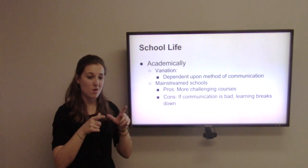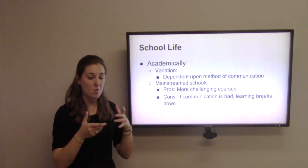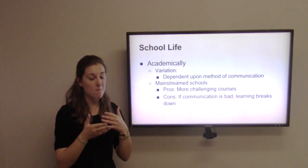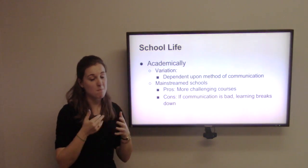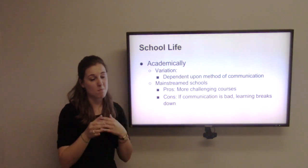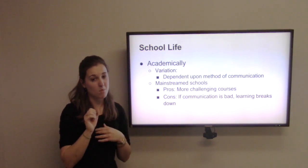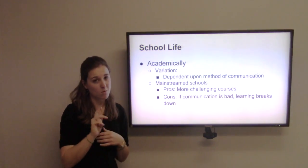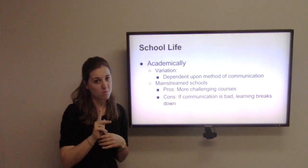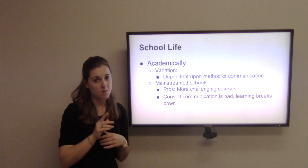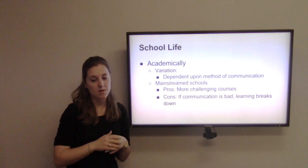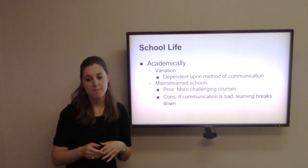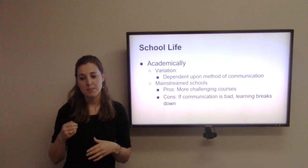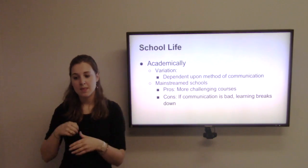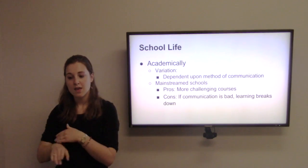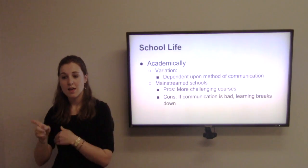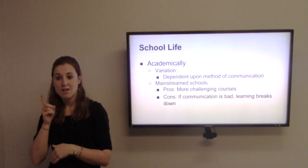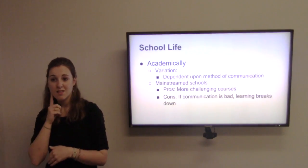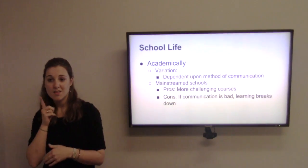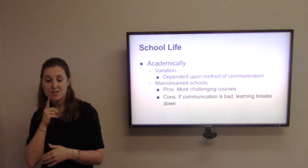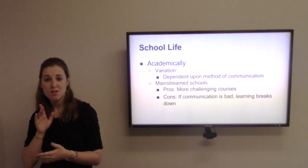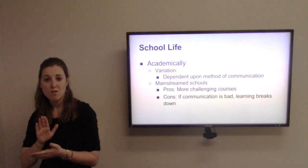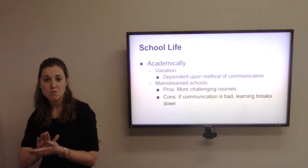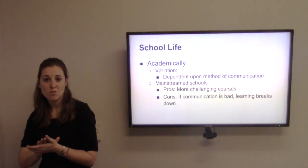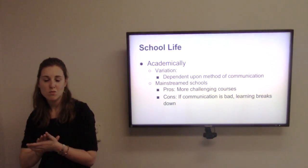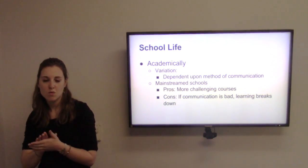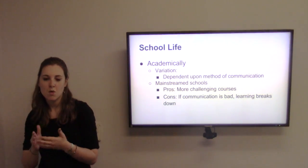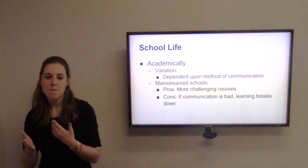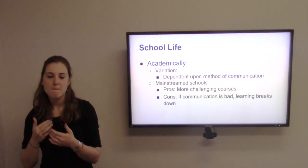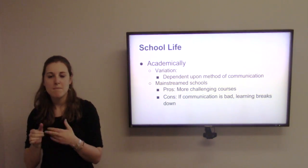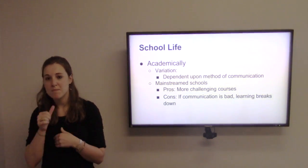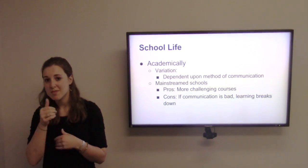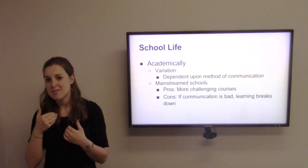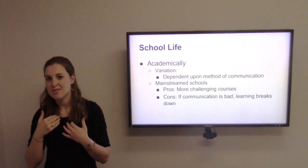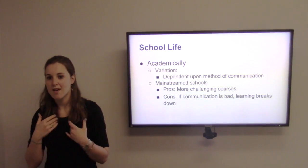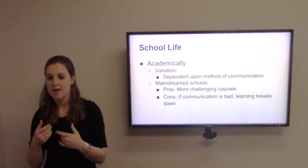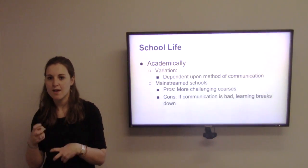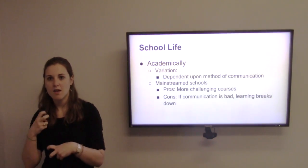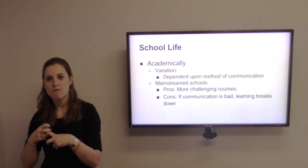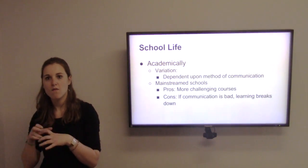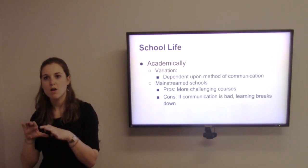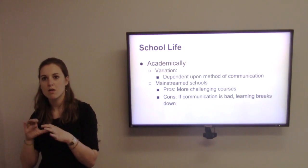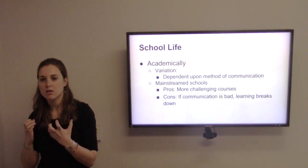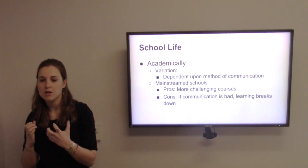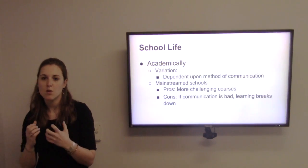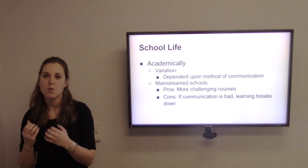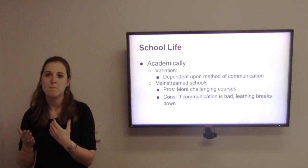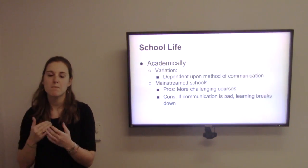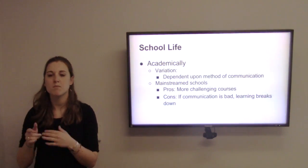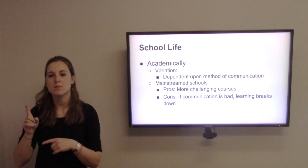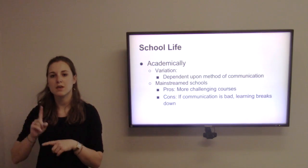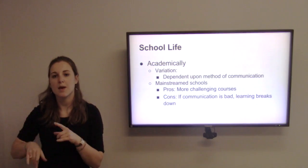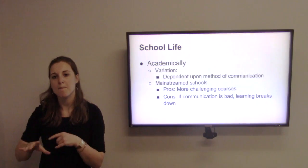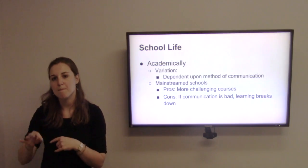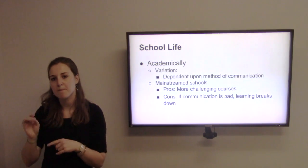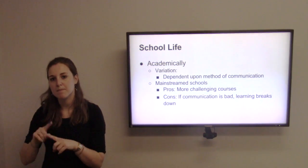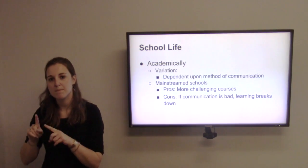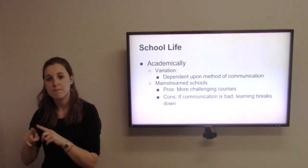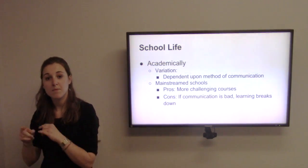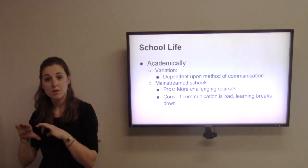breaks down. But in deaf schools, schoolwork might not be as academically challenging, but if communication's